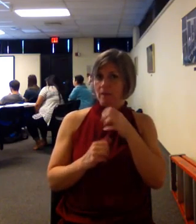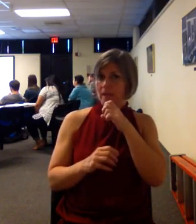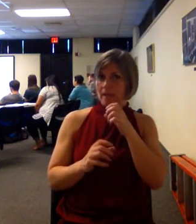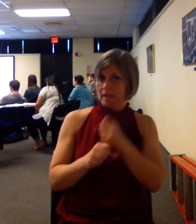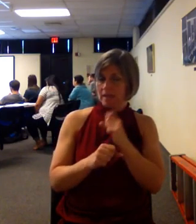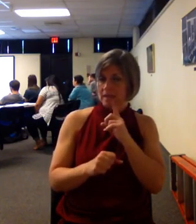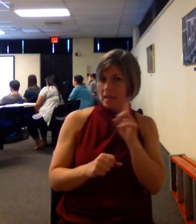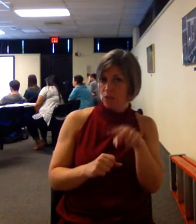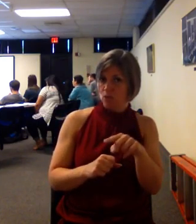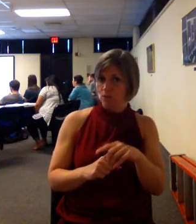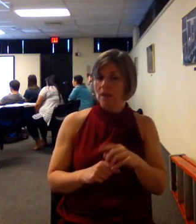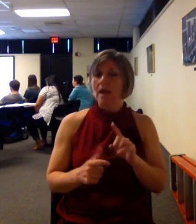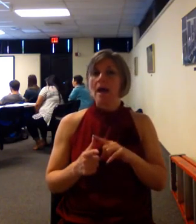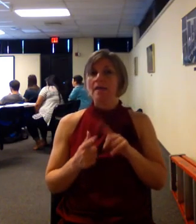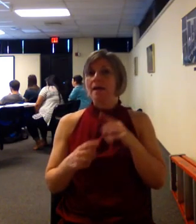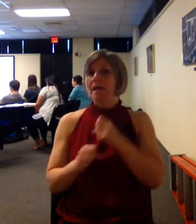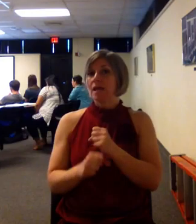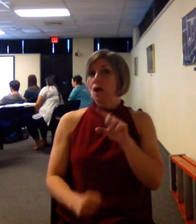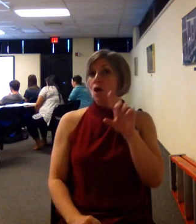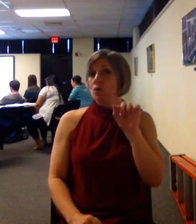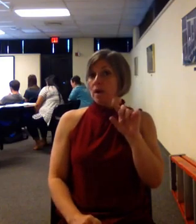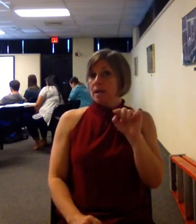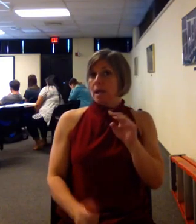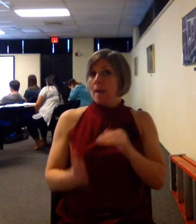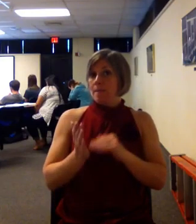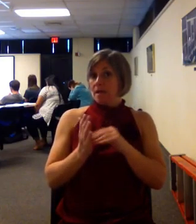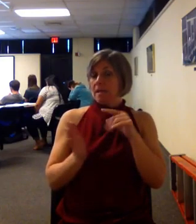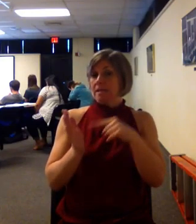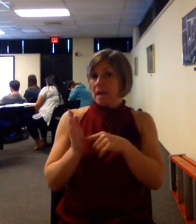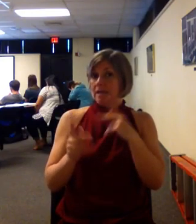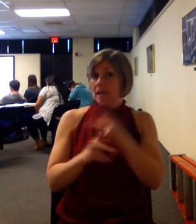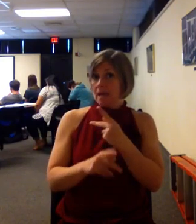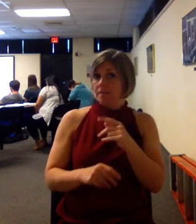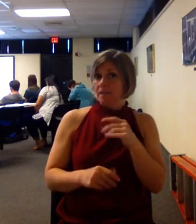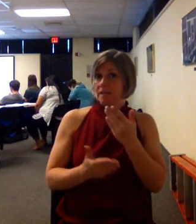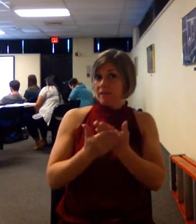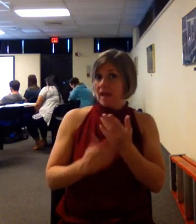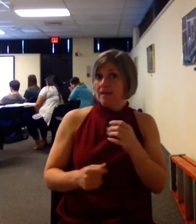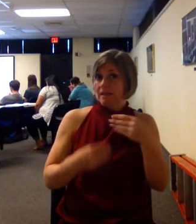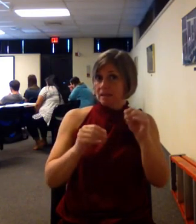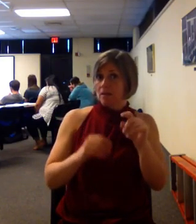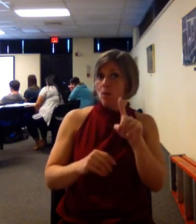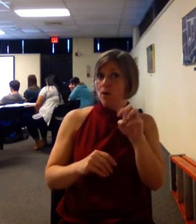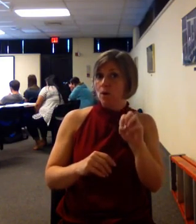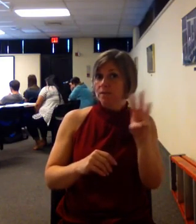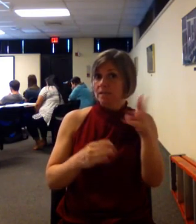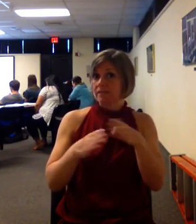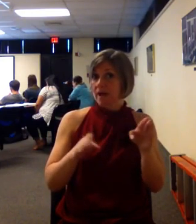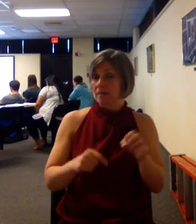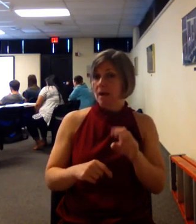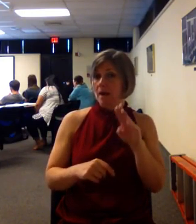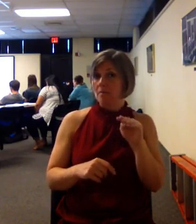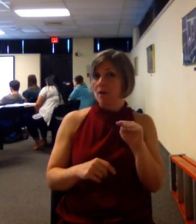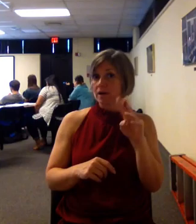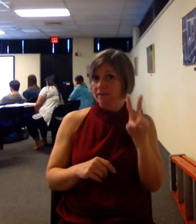Then taking the 20 million debt times the fact that it's selling at 106, divide that by market value of